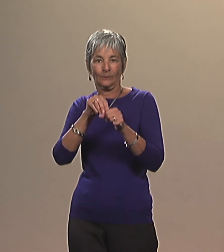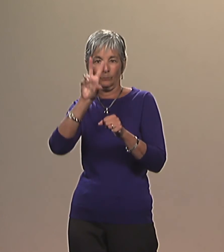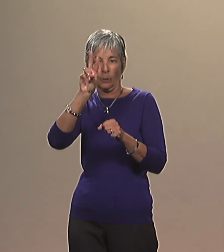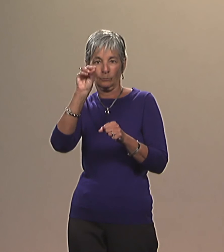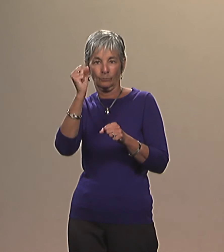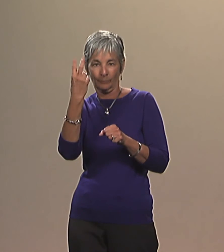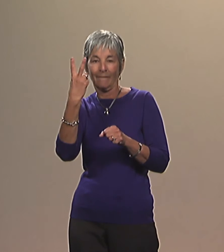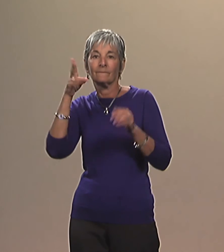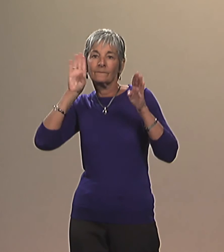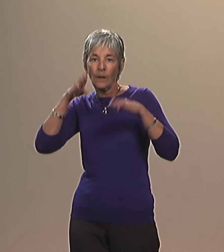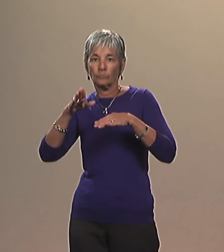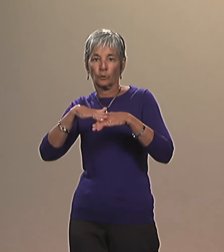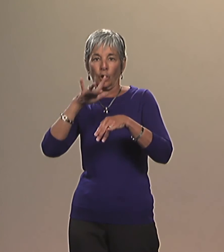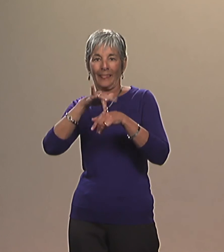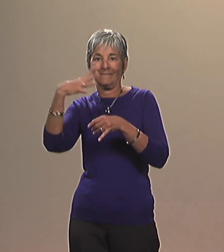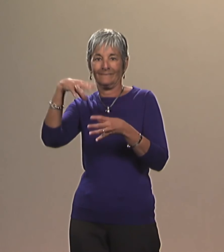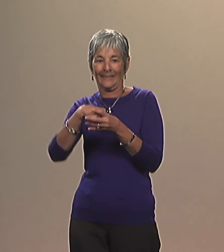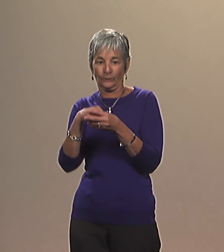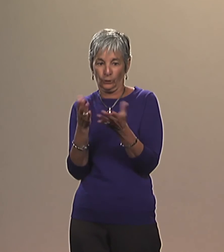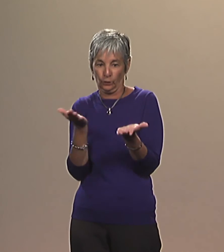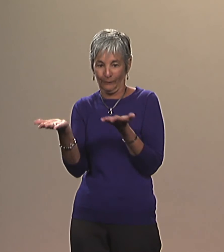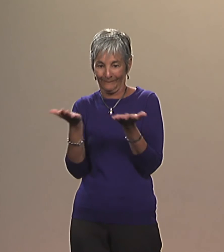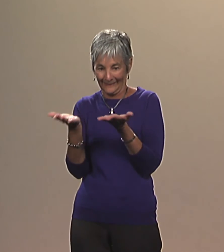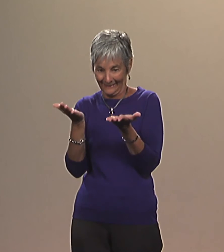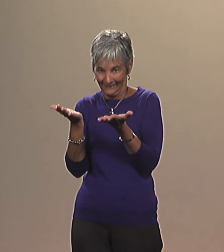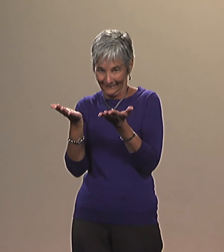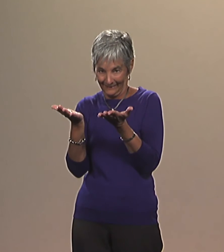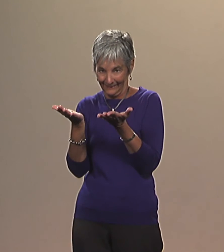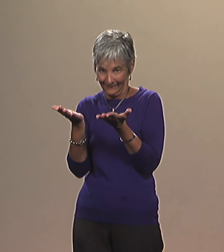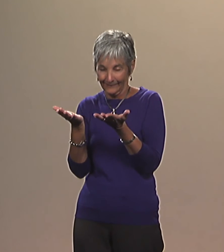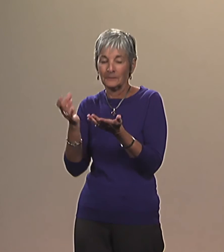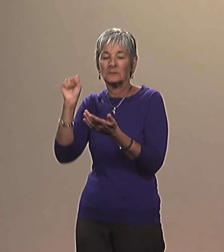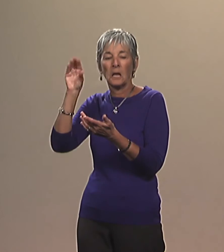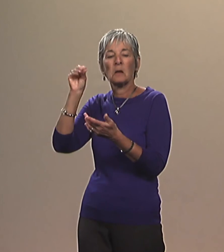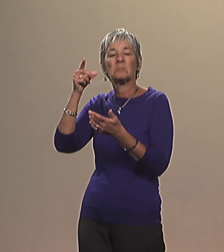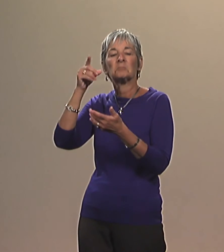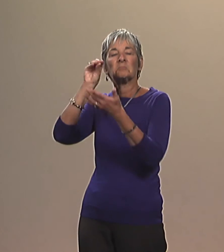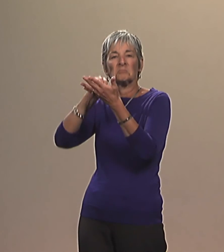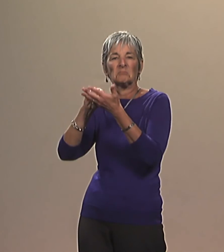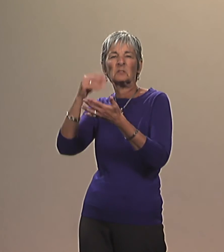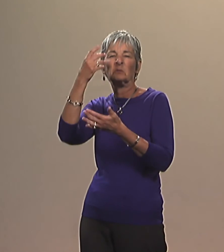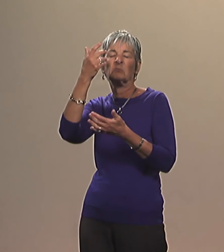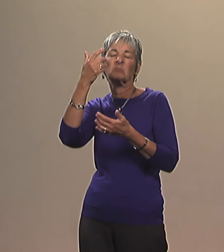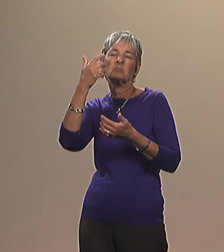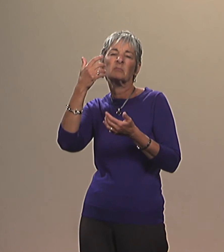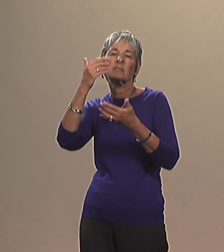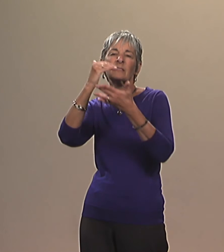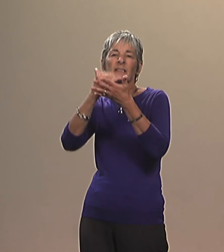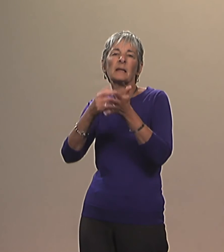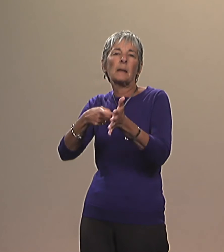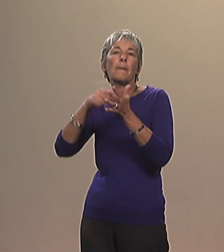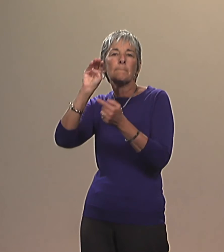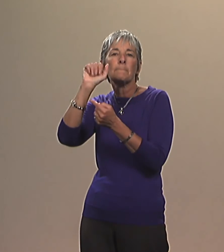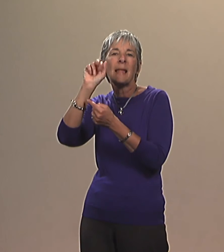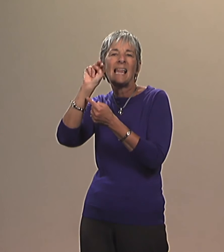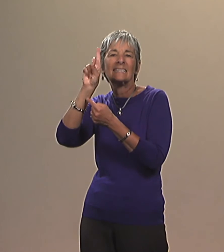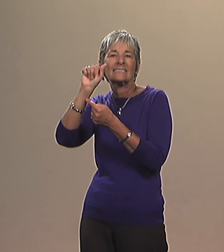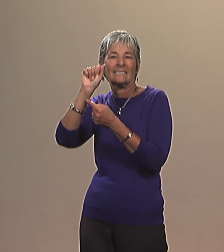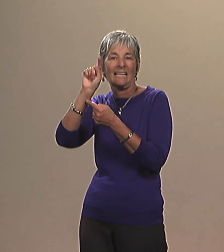in 2012 focuses on early intervention services. You can see a list of mandates here, and you can see that